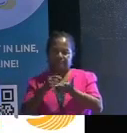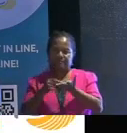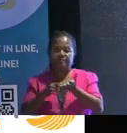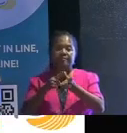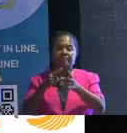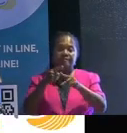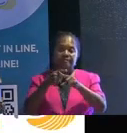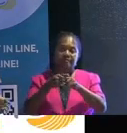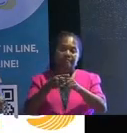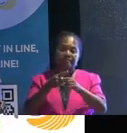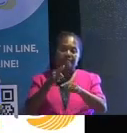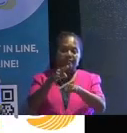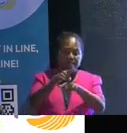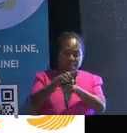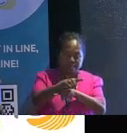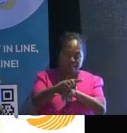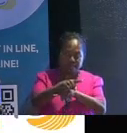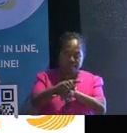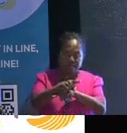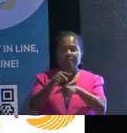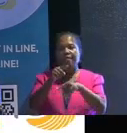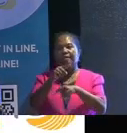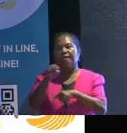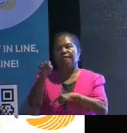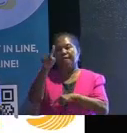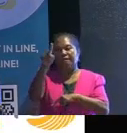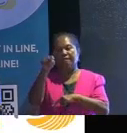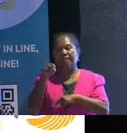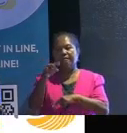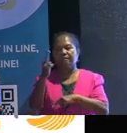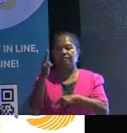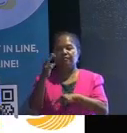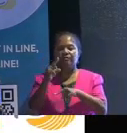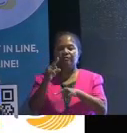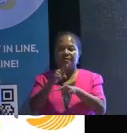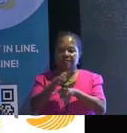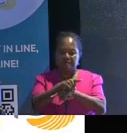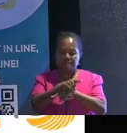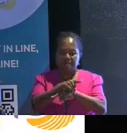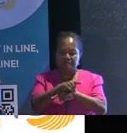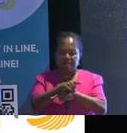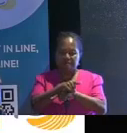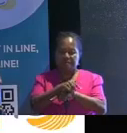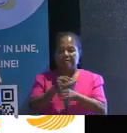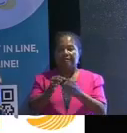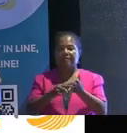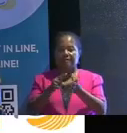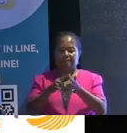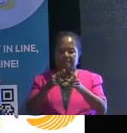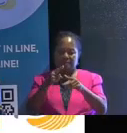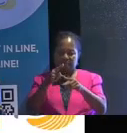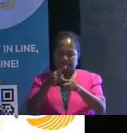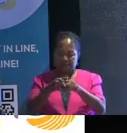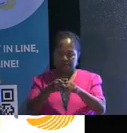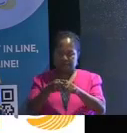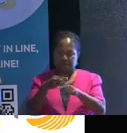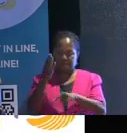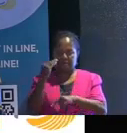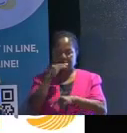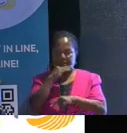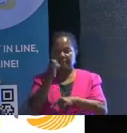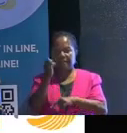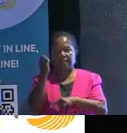week. We just divide again by the 2 weeks, and the weekly tax of on 400 kina will